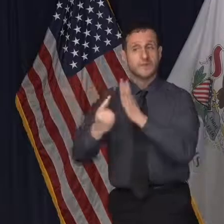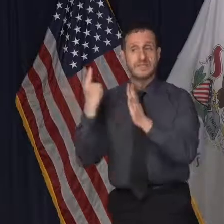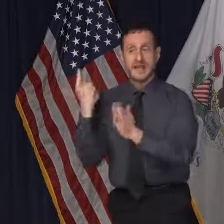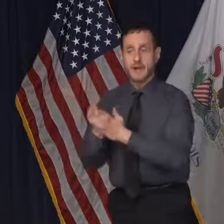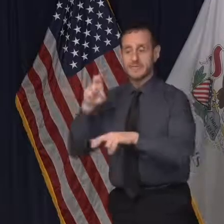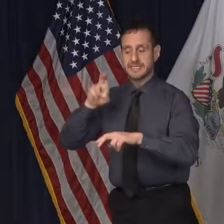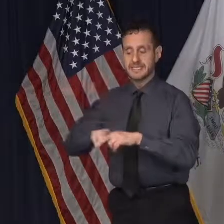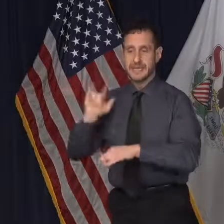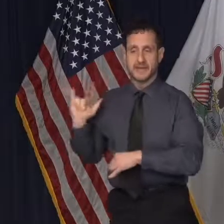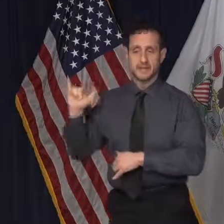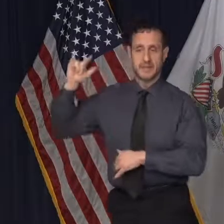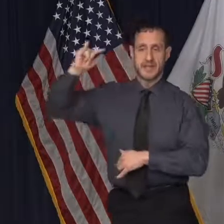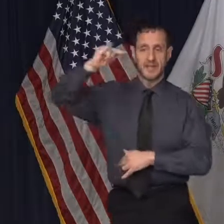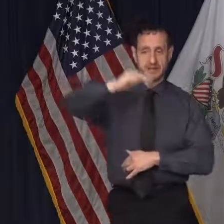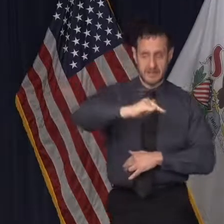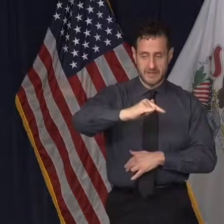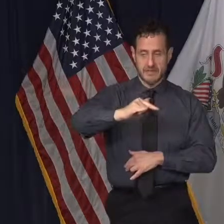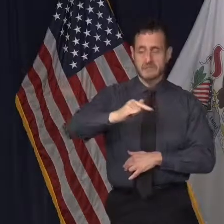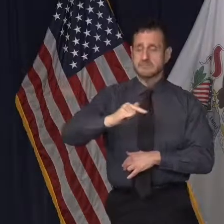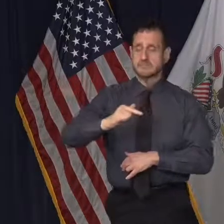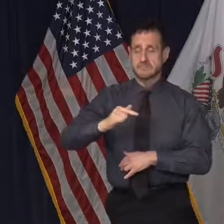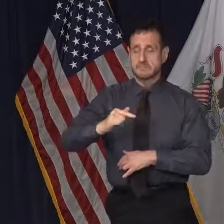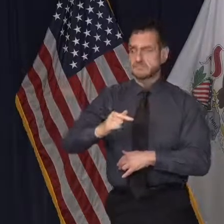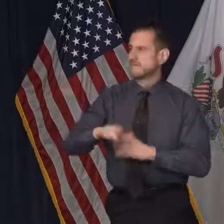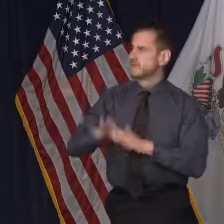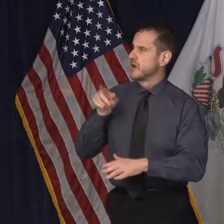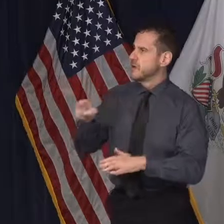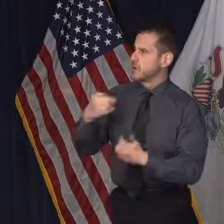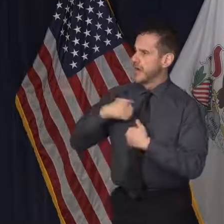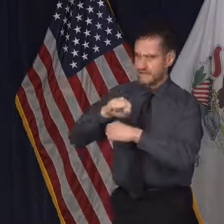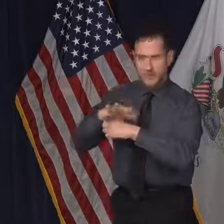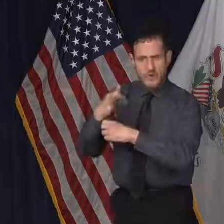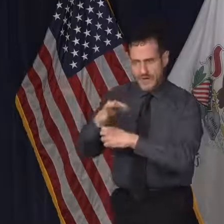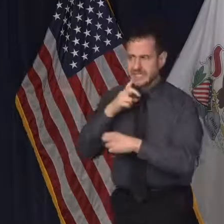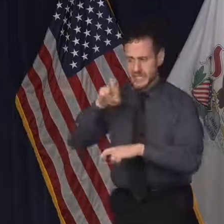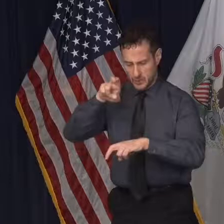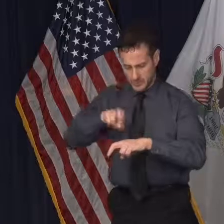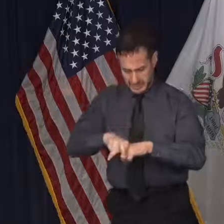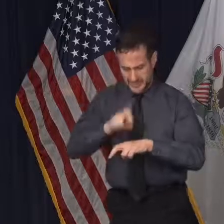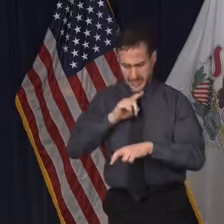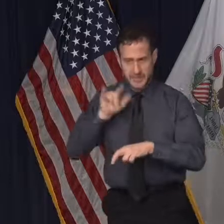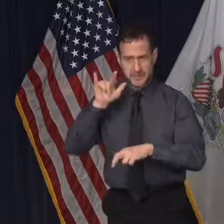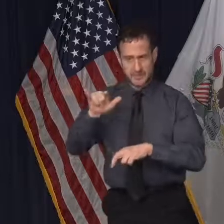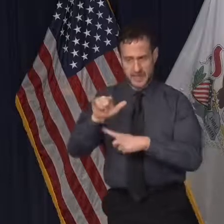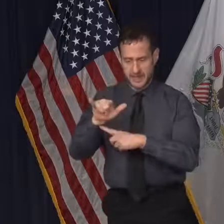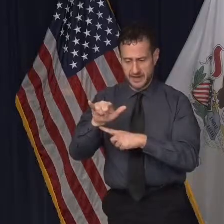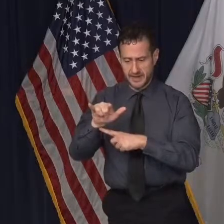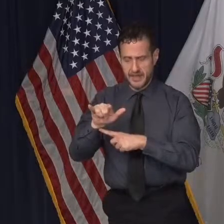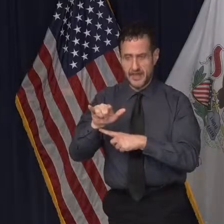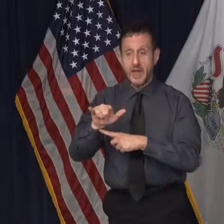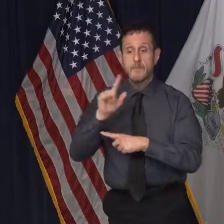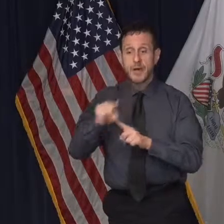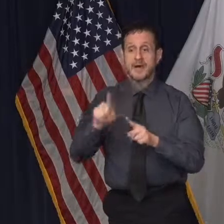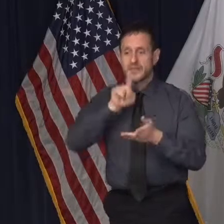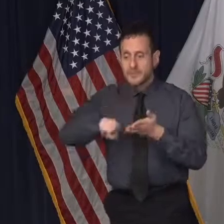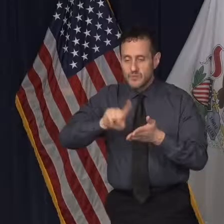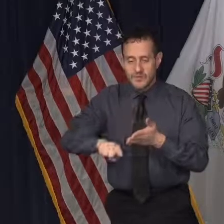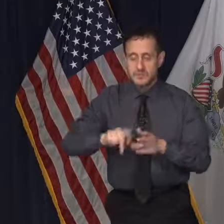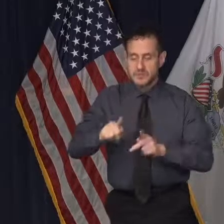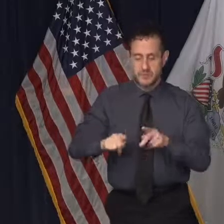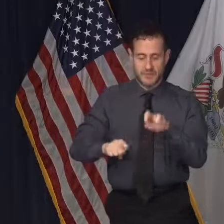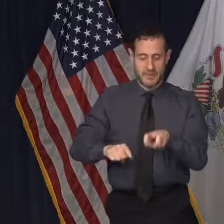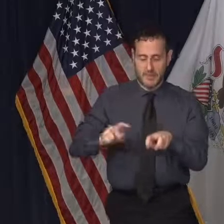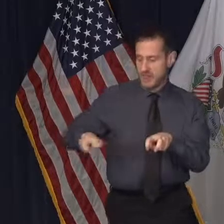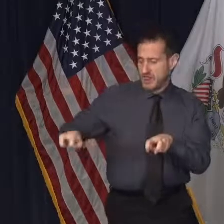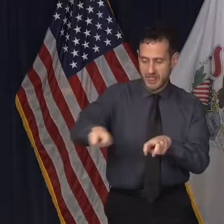He was subsequently diagnosed, and they went back to track the 25 people in the rows and seats closest to him. None